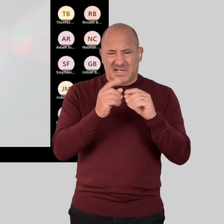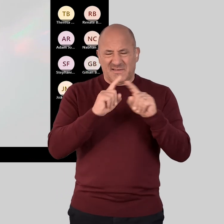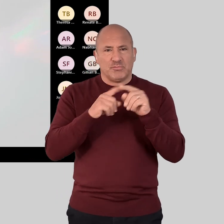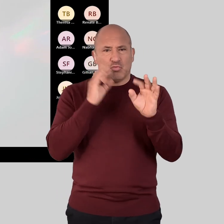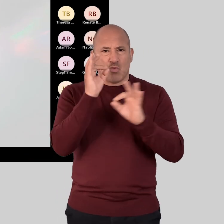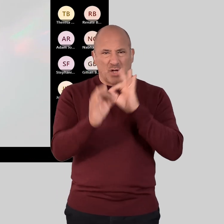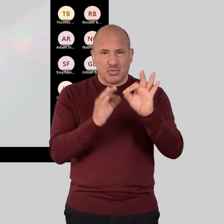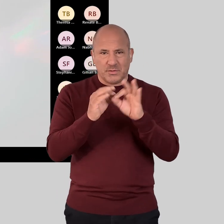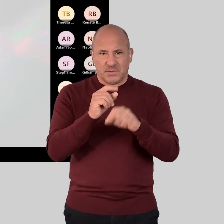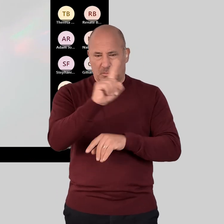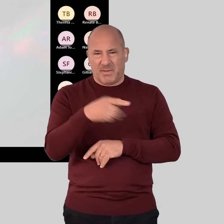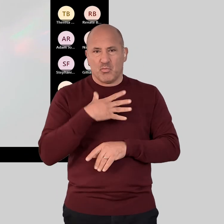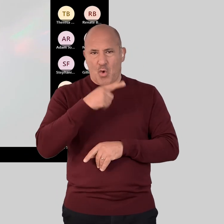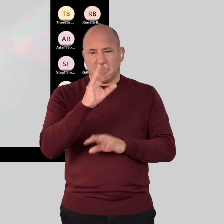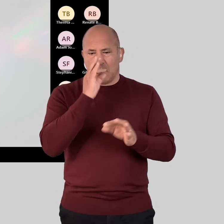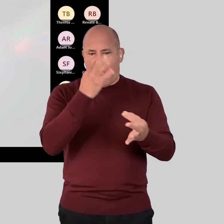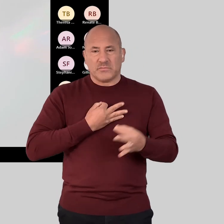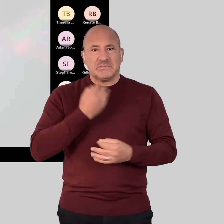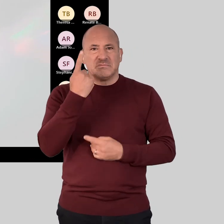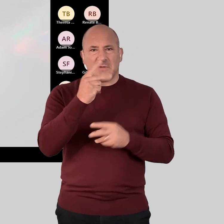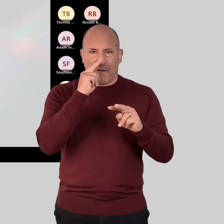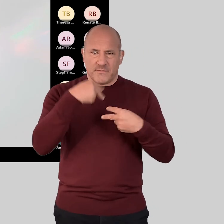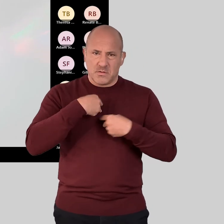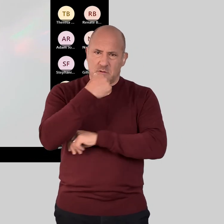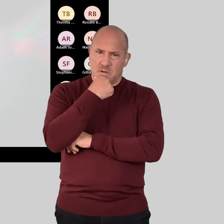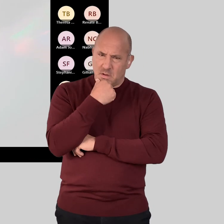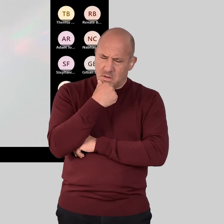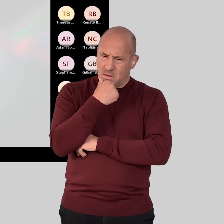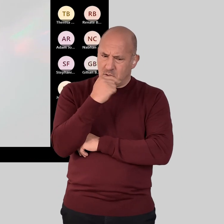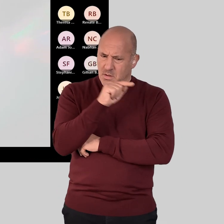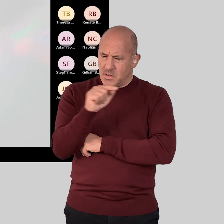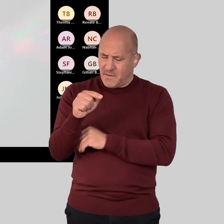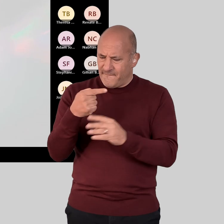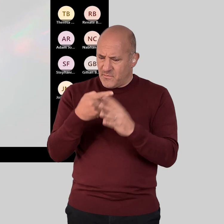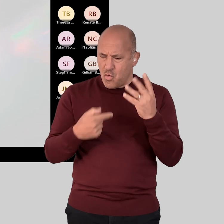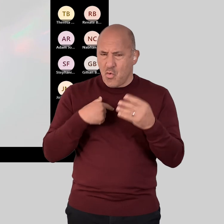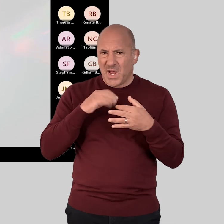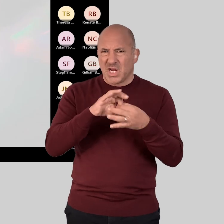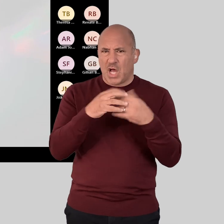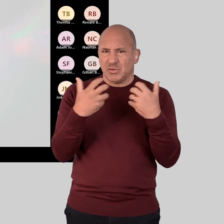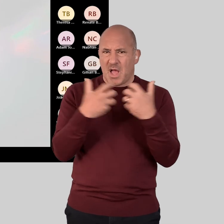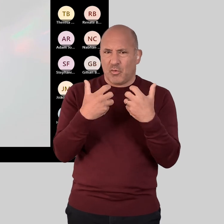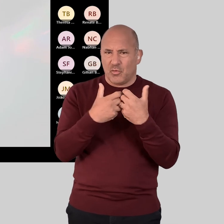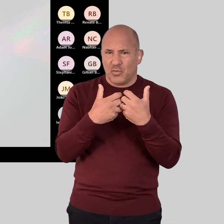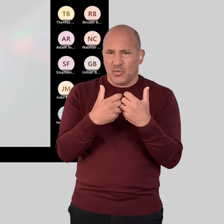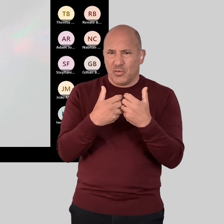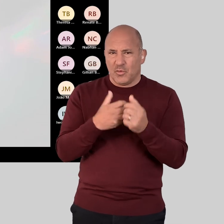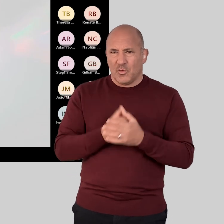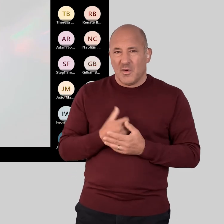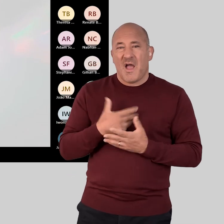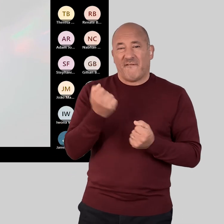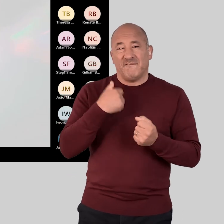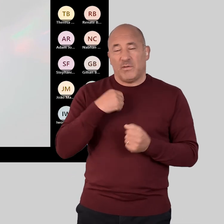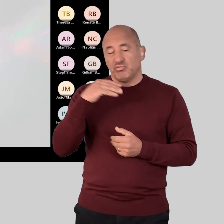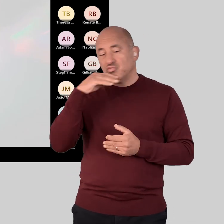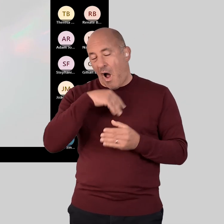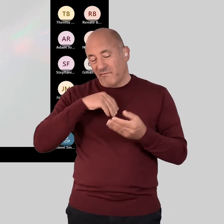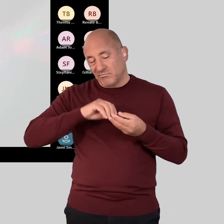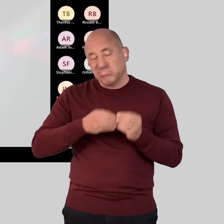sharing, using, and watching. And so we're developing, a series of kind of questions for people to ask themselves when they're engaged in each of those